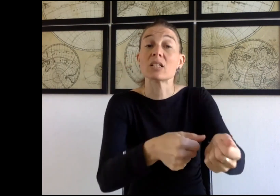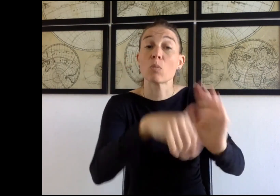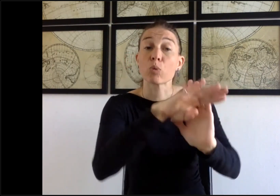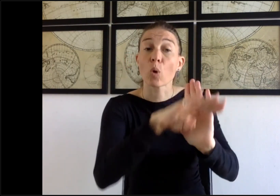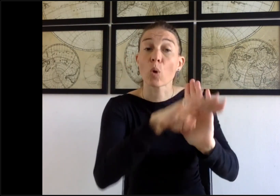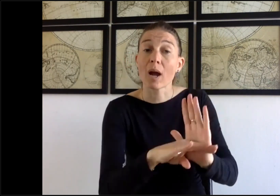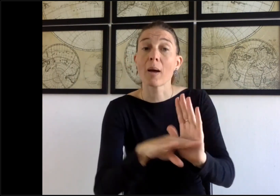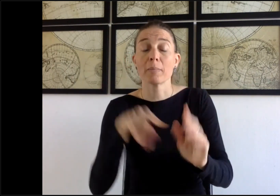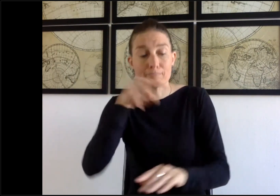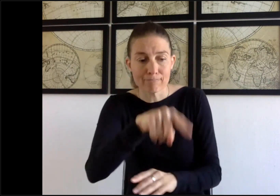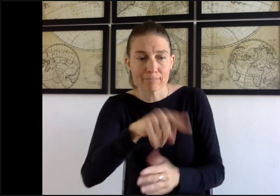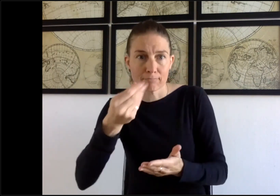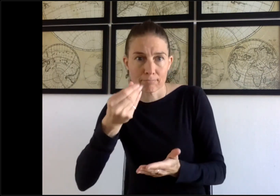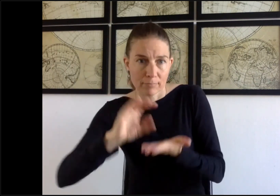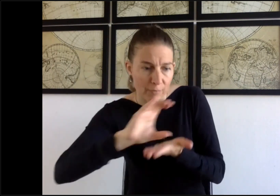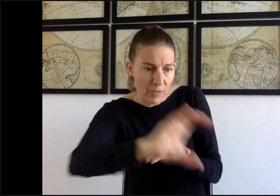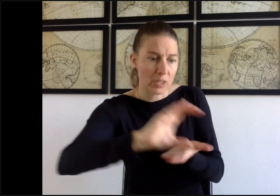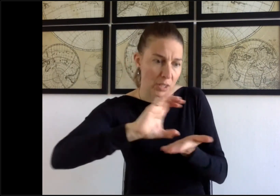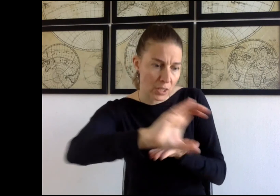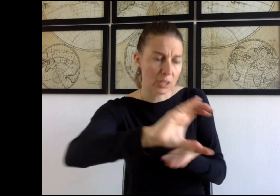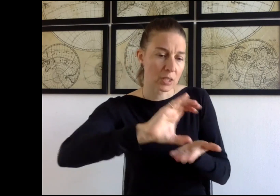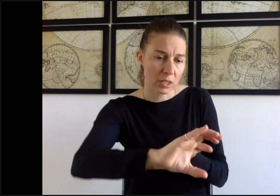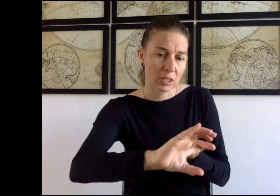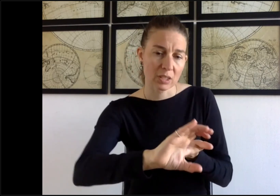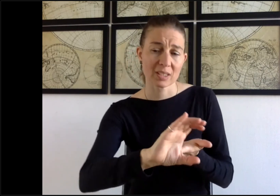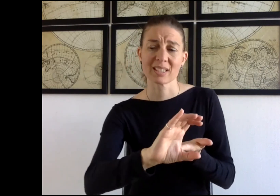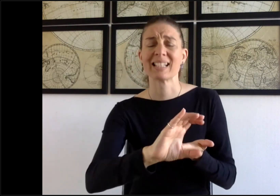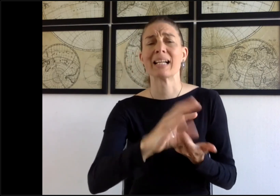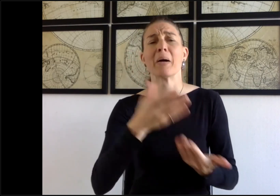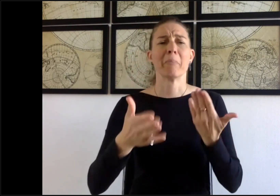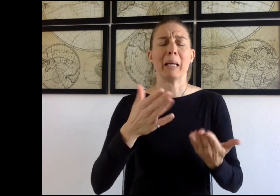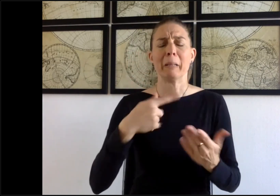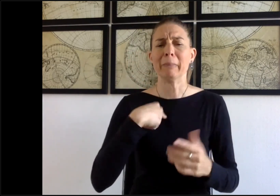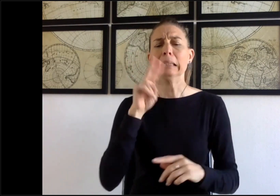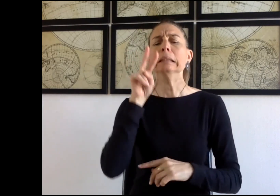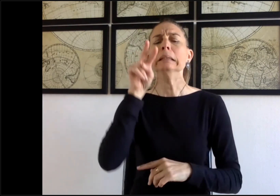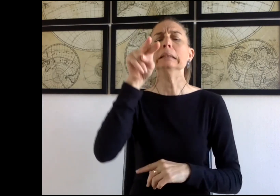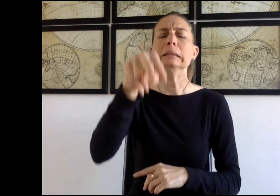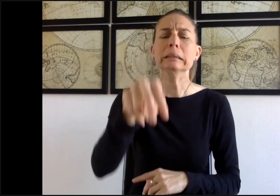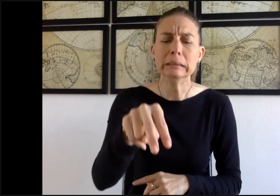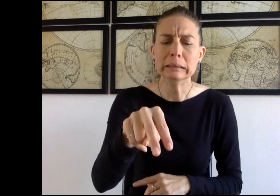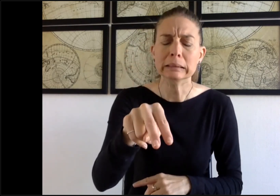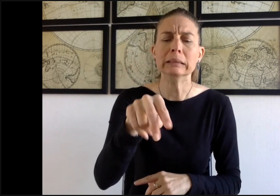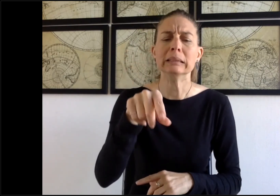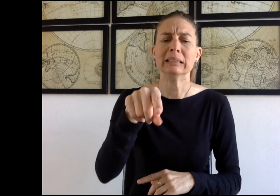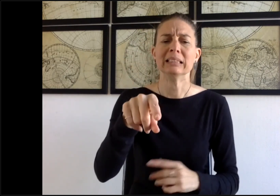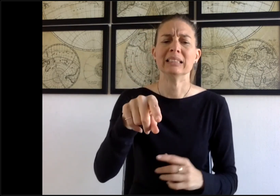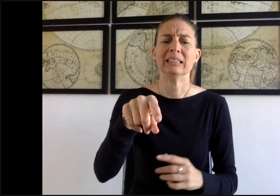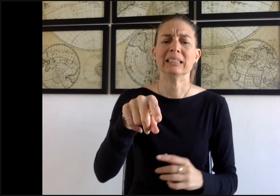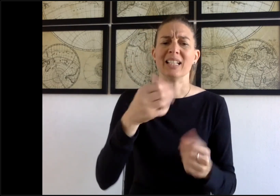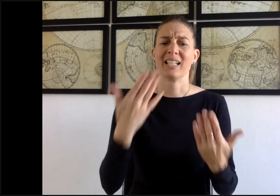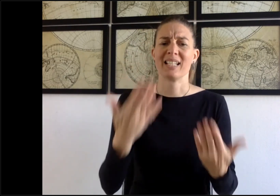very daunting, what it encourages me, as Elena already said, is the major steps that many countries are